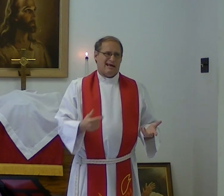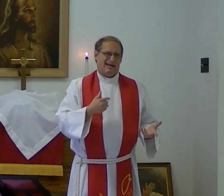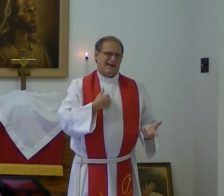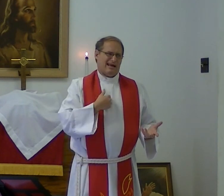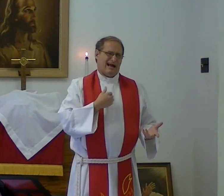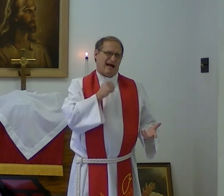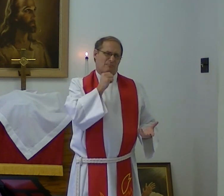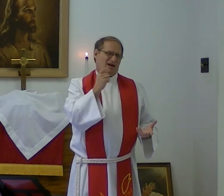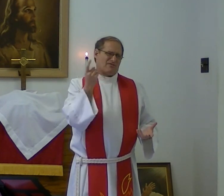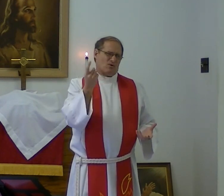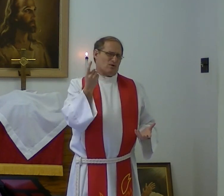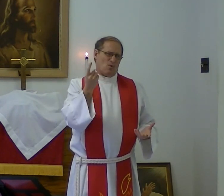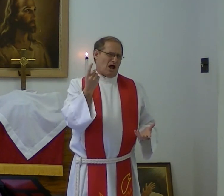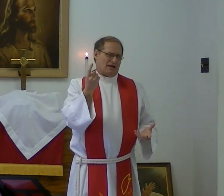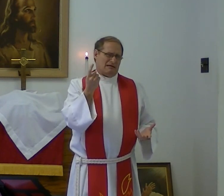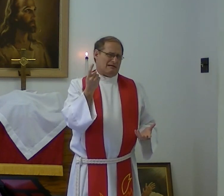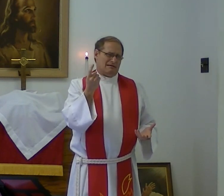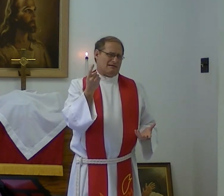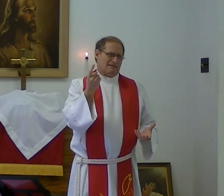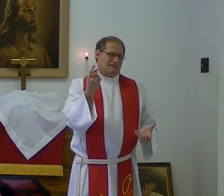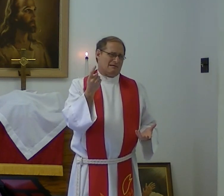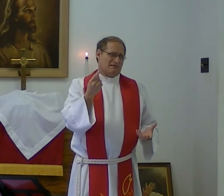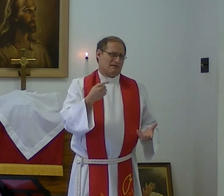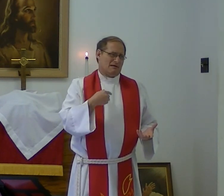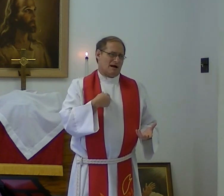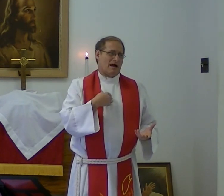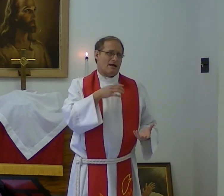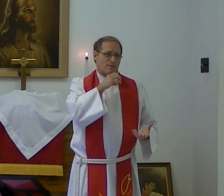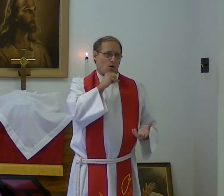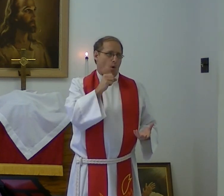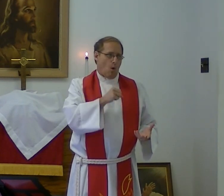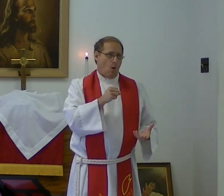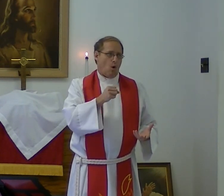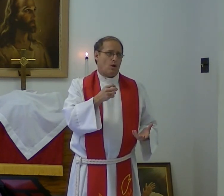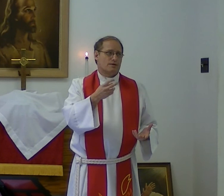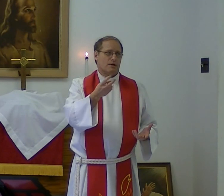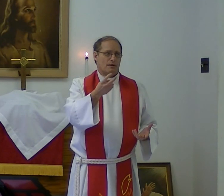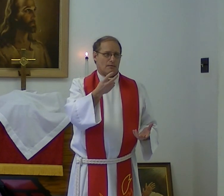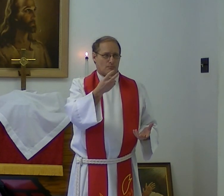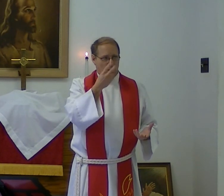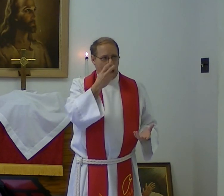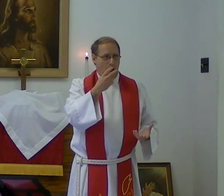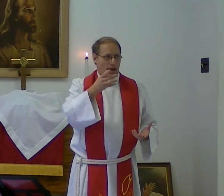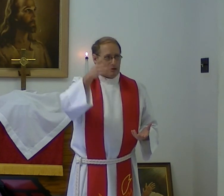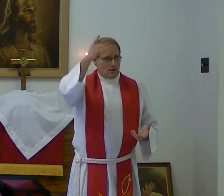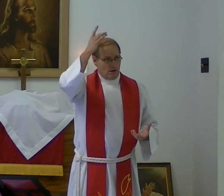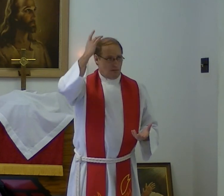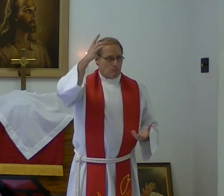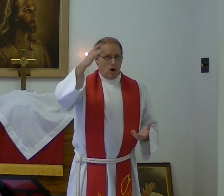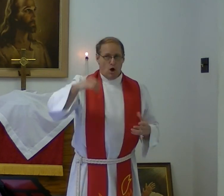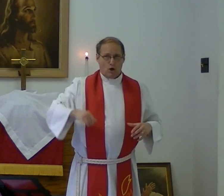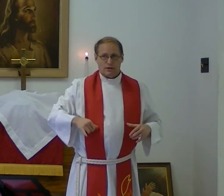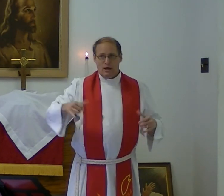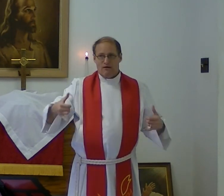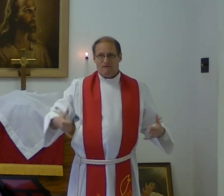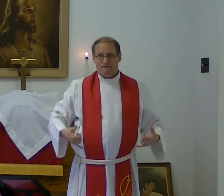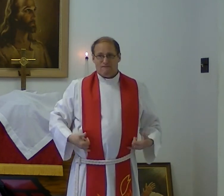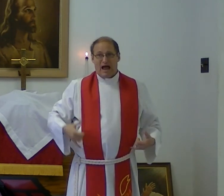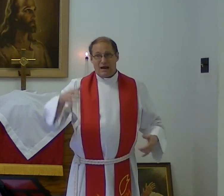I'm not the only one. I am an old, blind, bald, fat